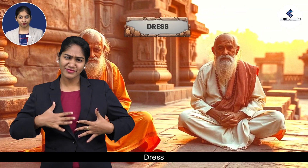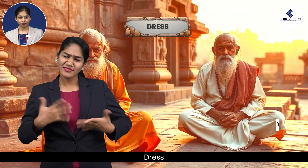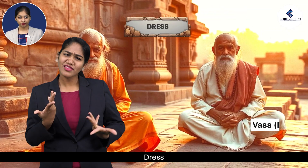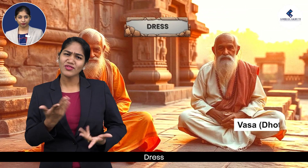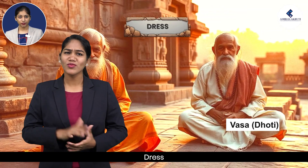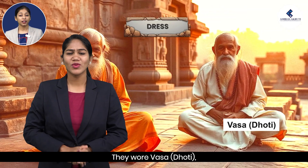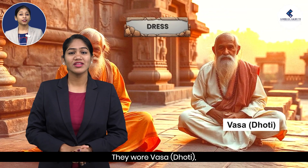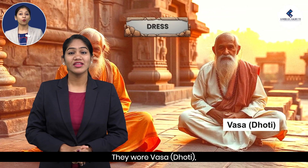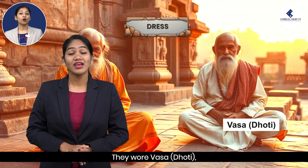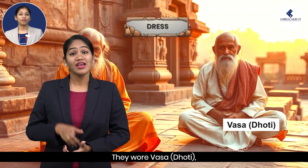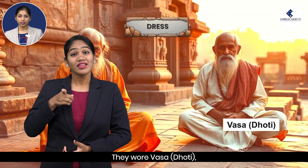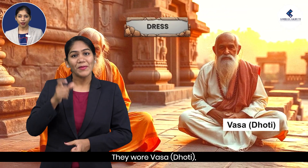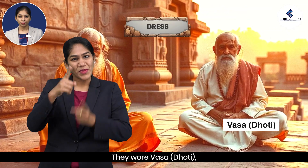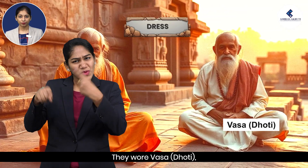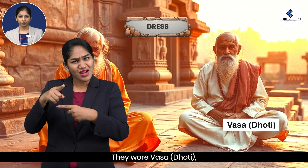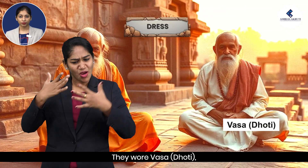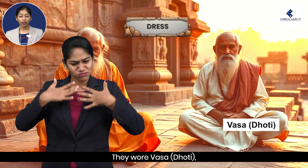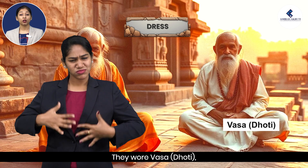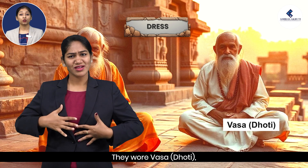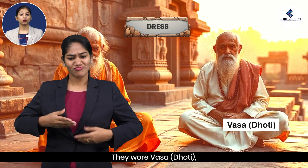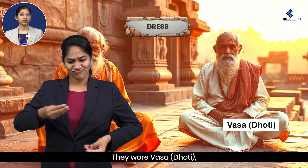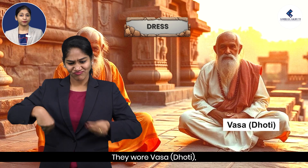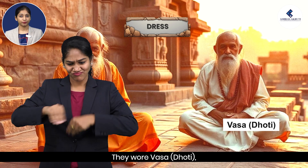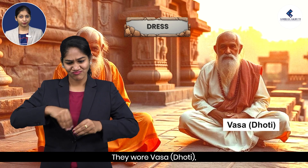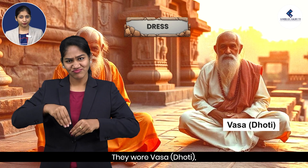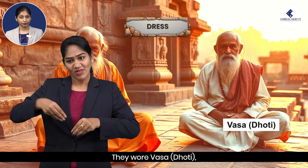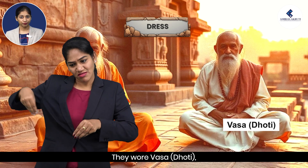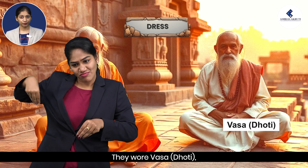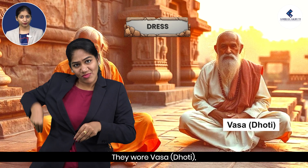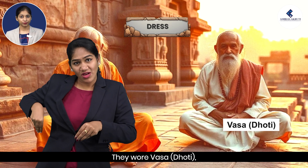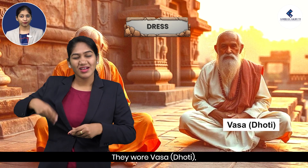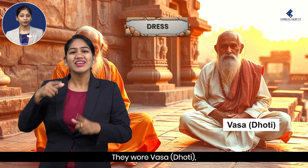Dress. They wore vasa, dhoti.